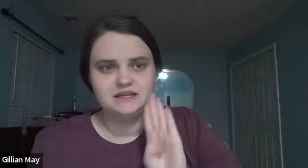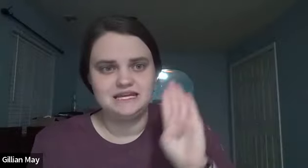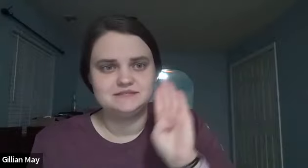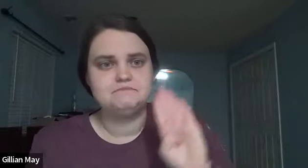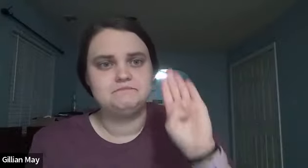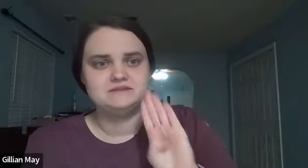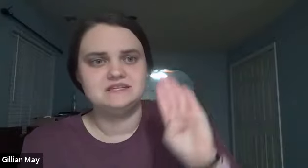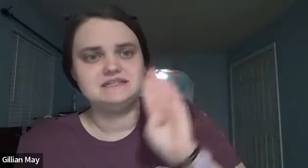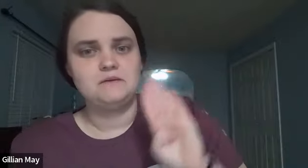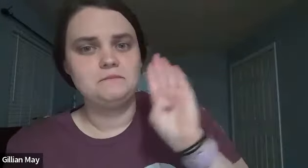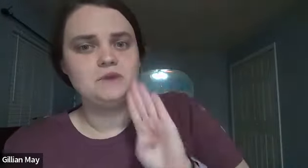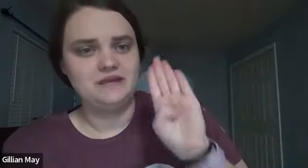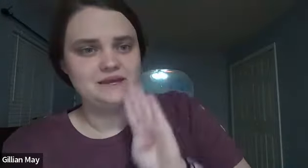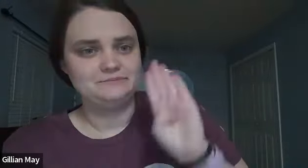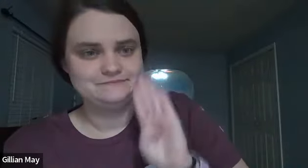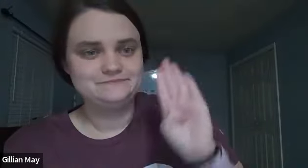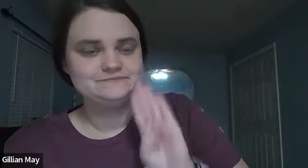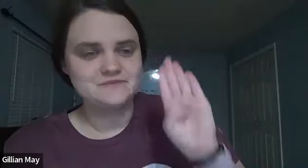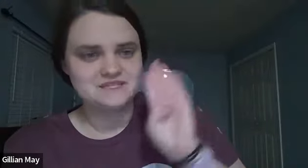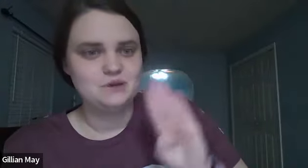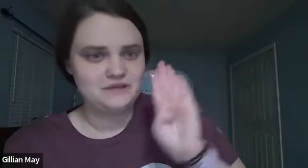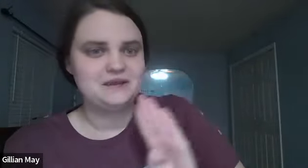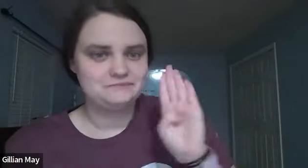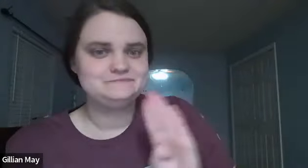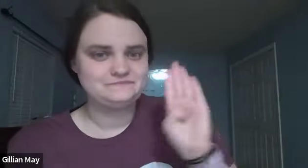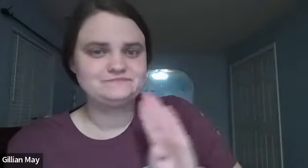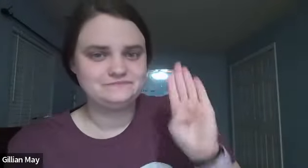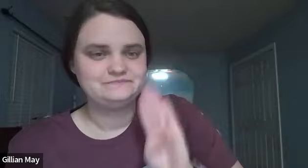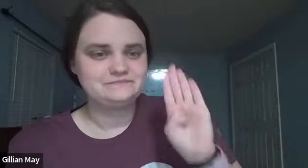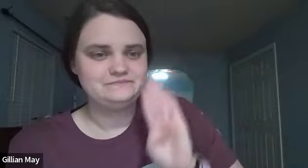and it's bouncing it down. Birmingham. This is Birmingham.